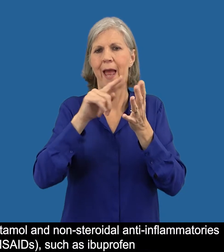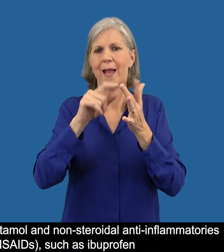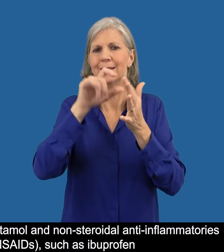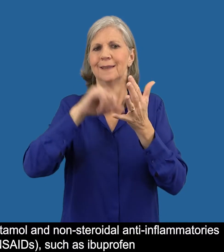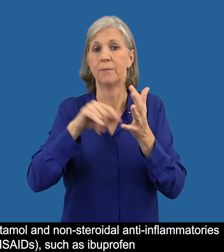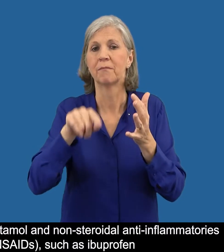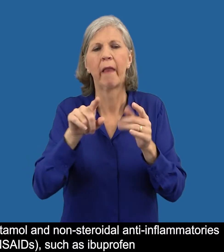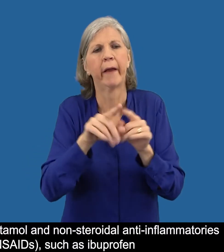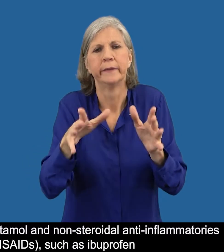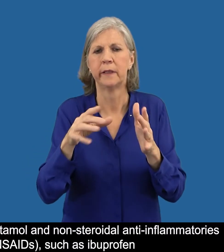pain.